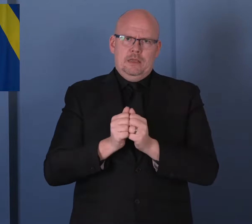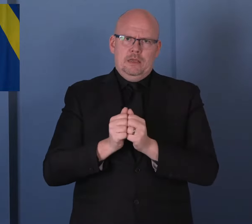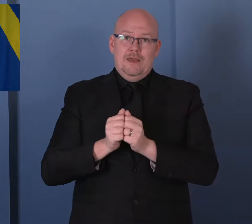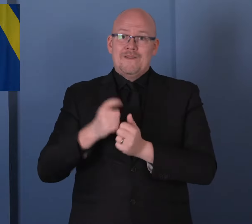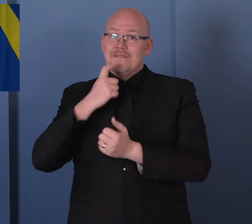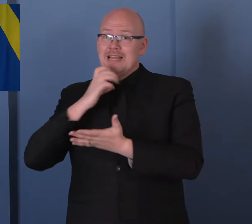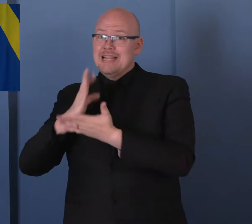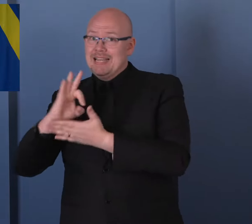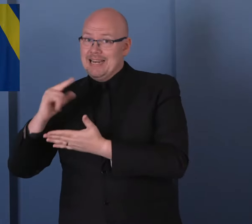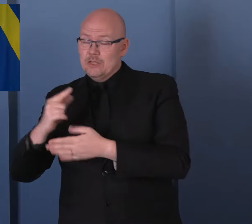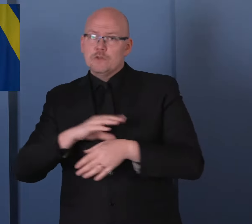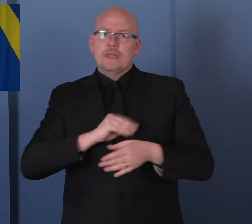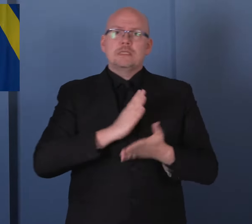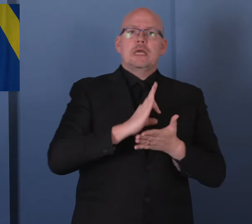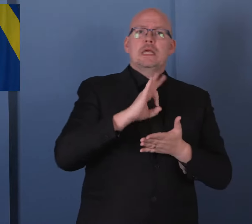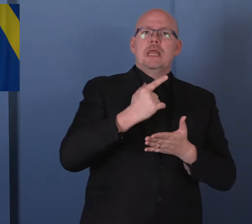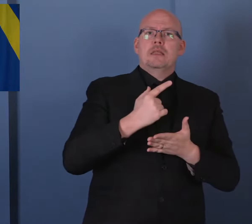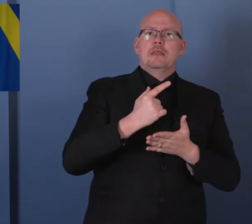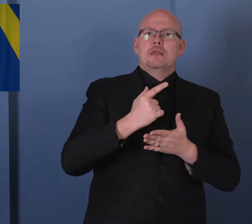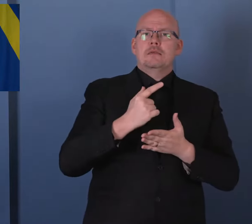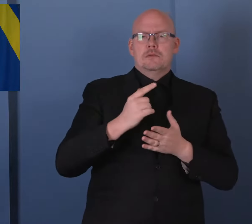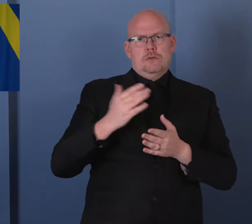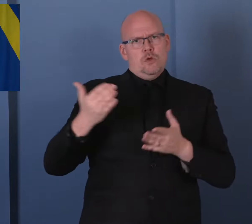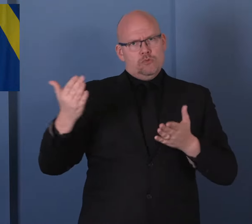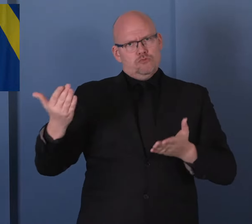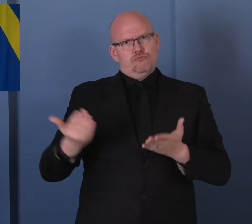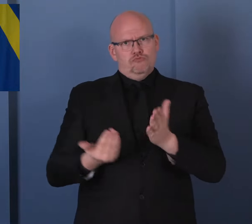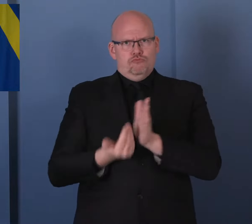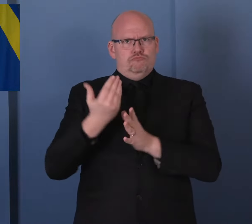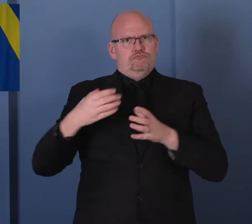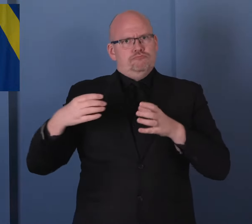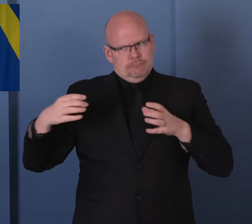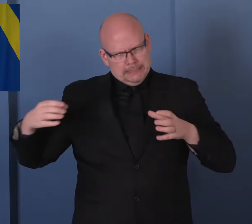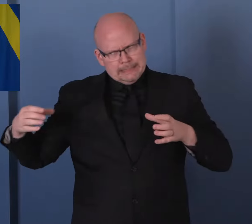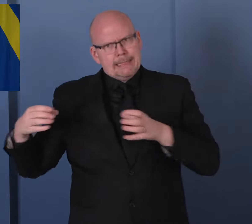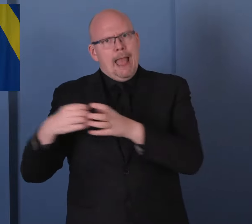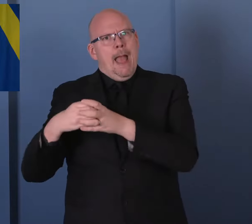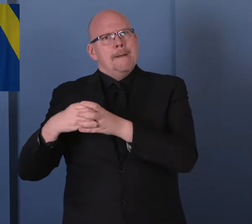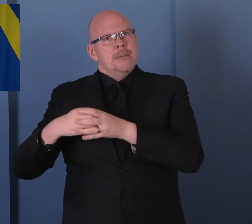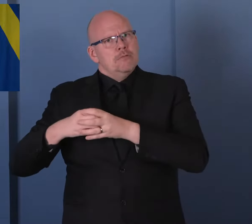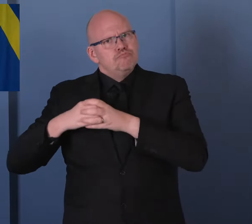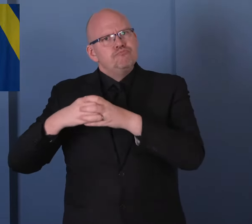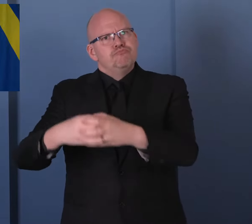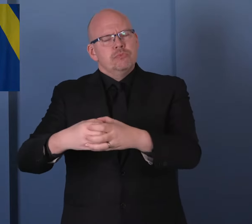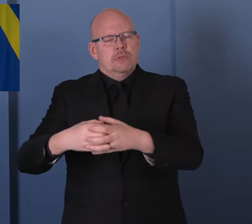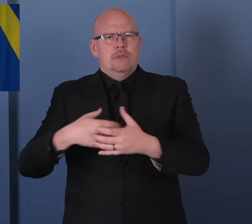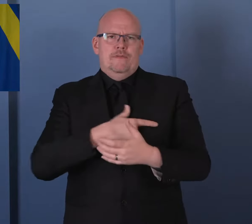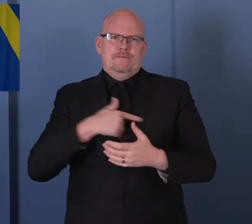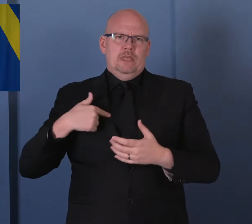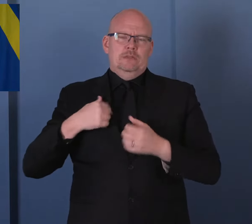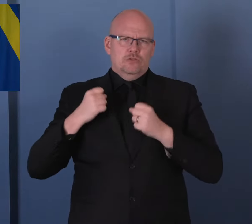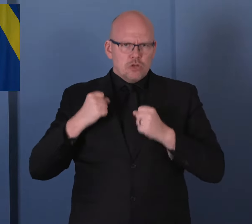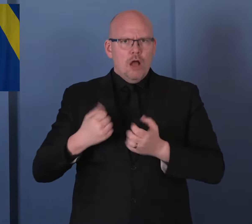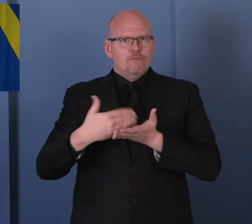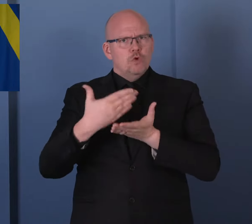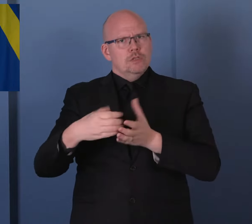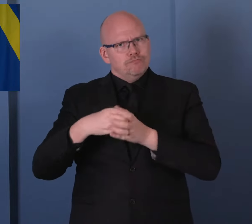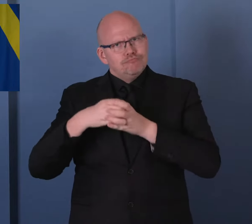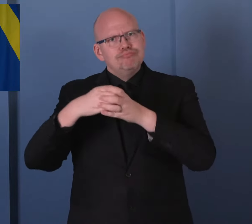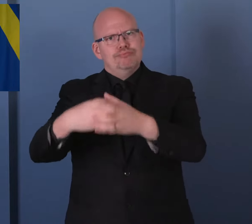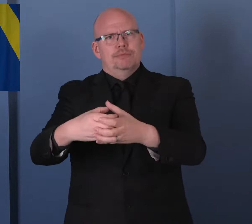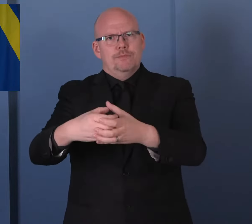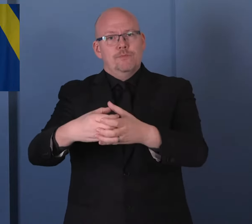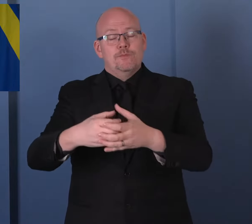Sweden is bound together. It is the interest of the whole alliance that we will join together. We